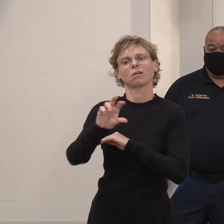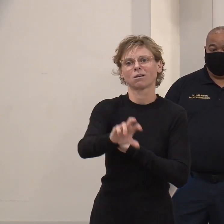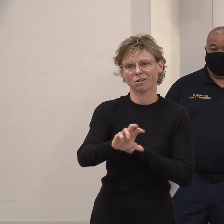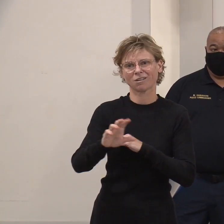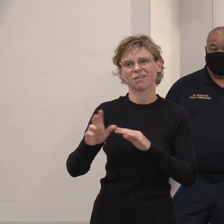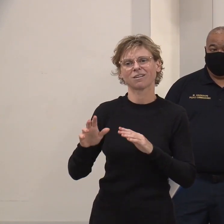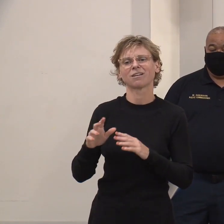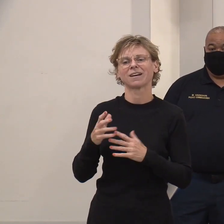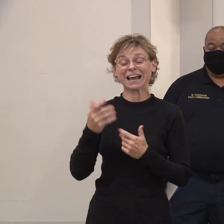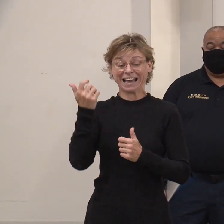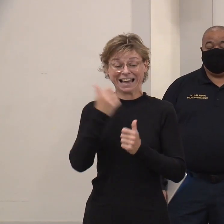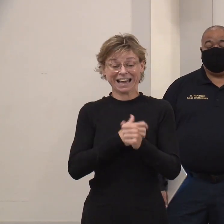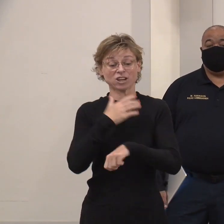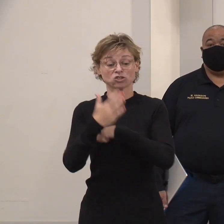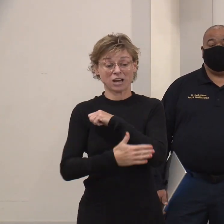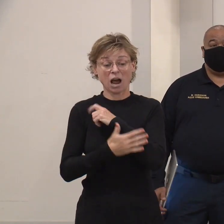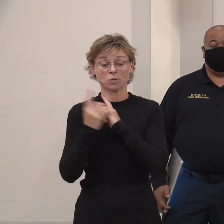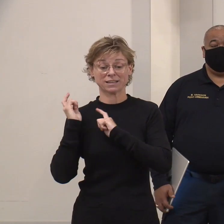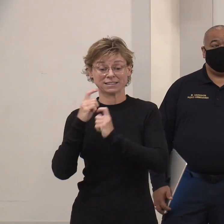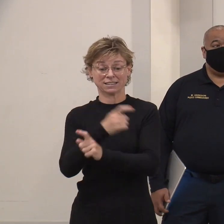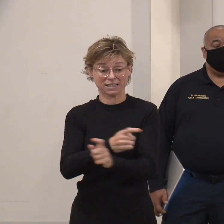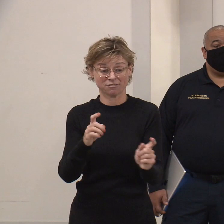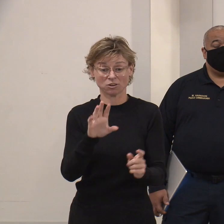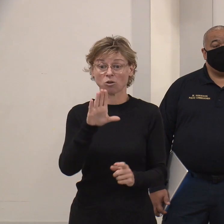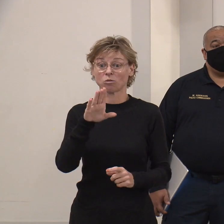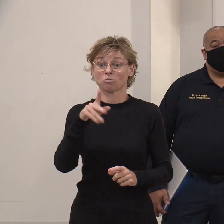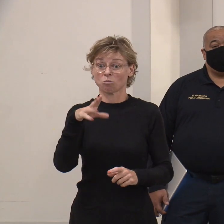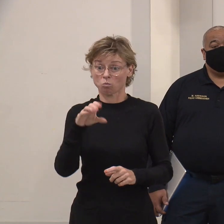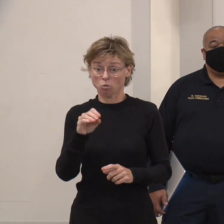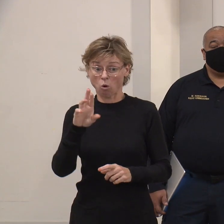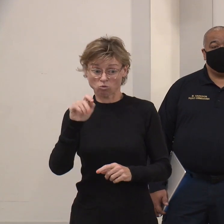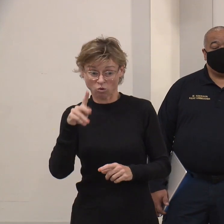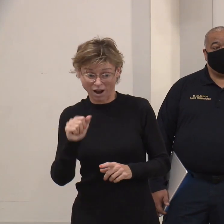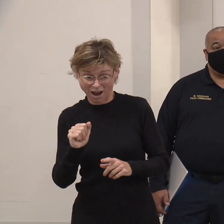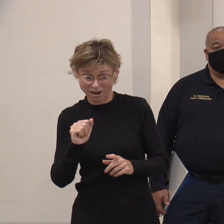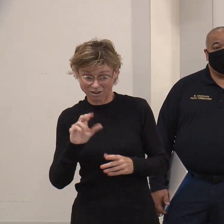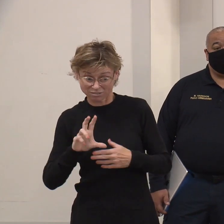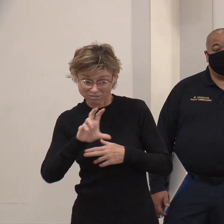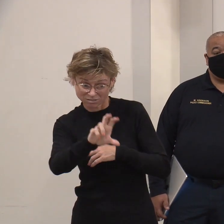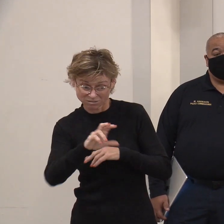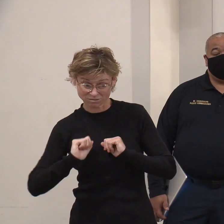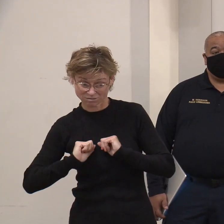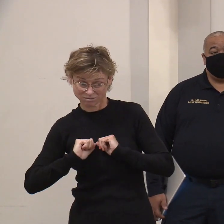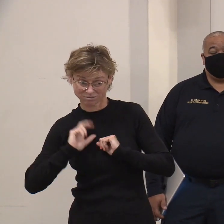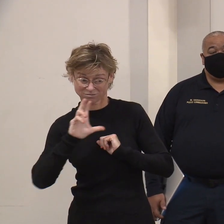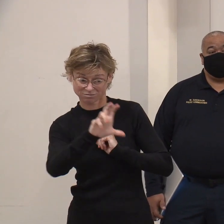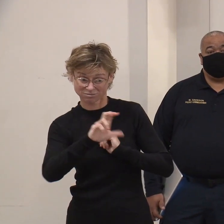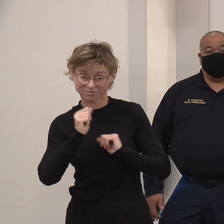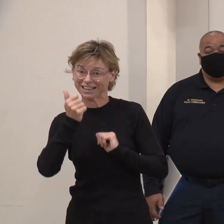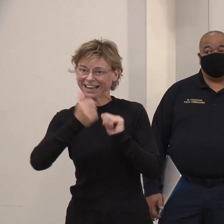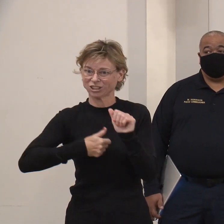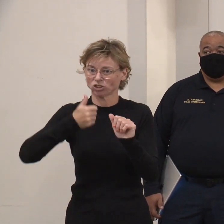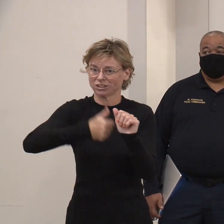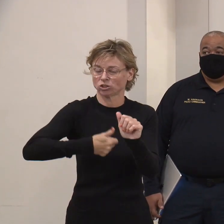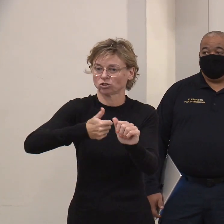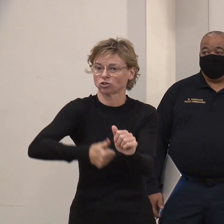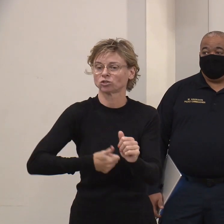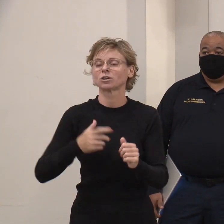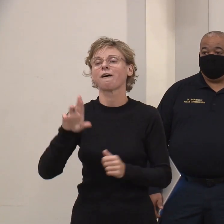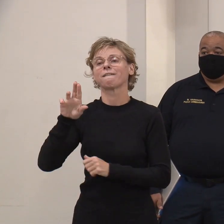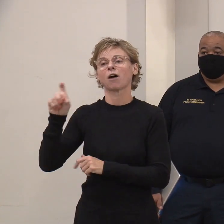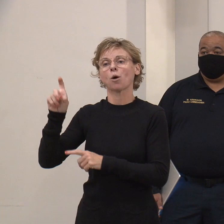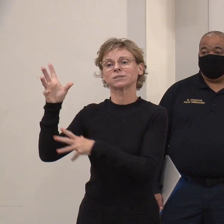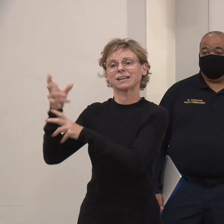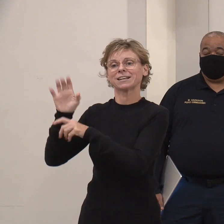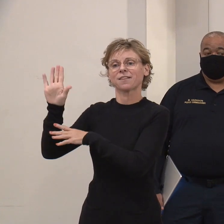based, pro rata. And we'll know, like you said, pharmacies are getting their doses separately. We also have some clinical providers, if they were able to